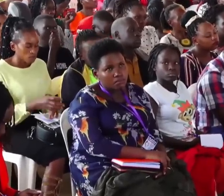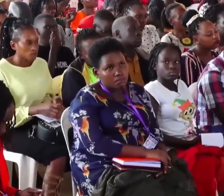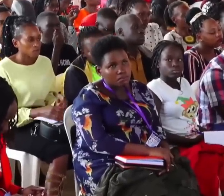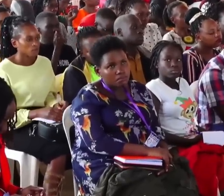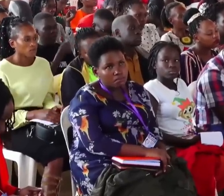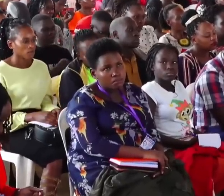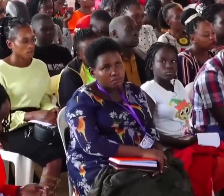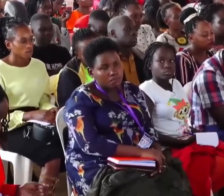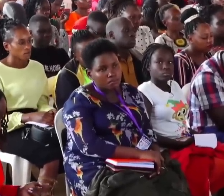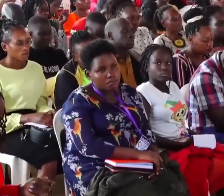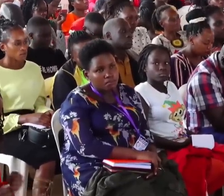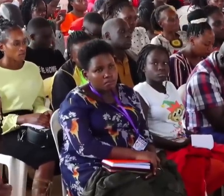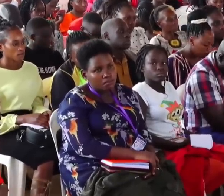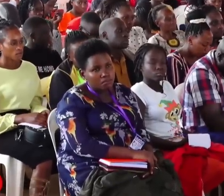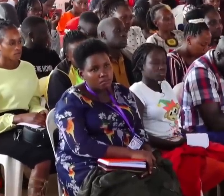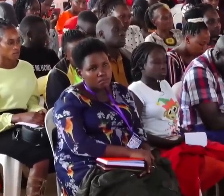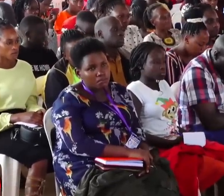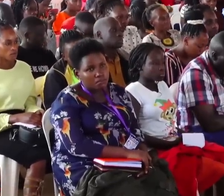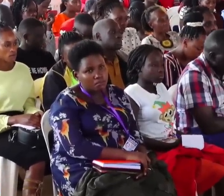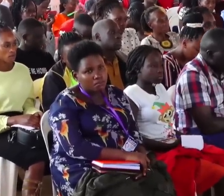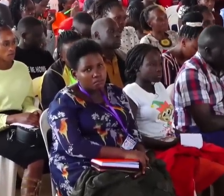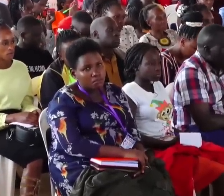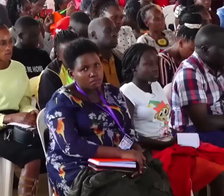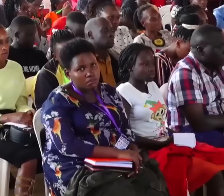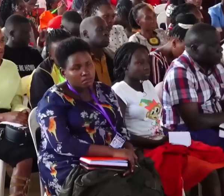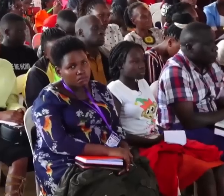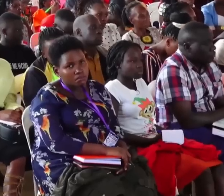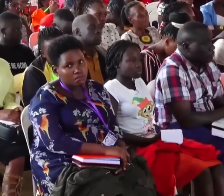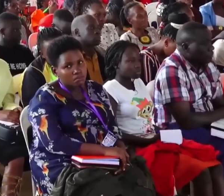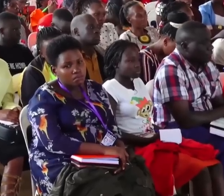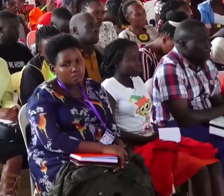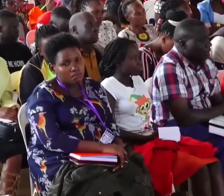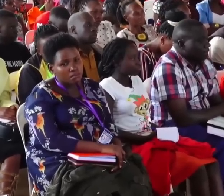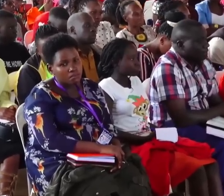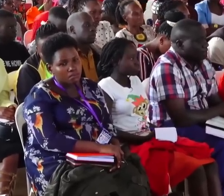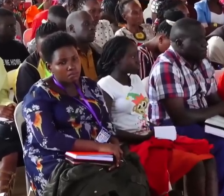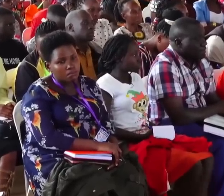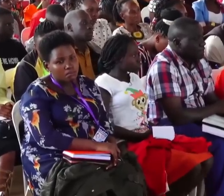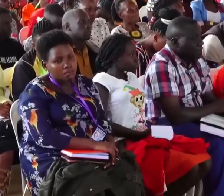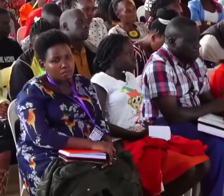though you don't know when the wilderness will cease,